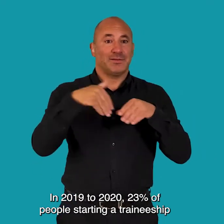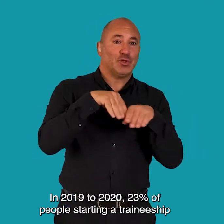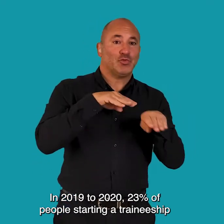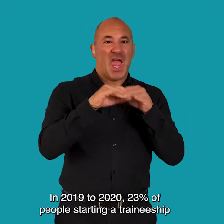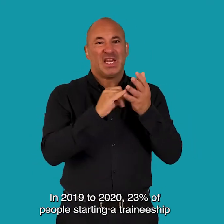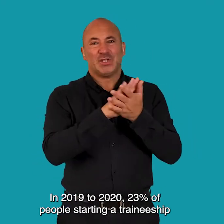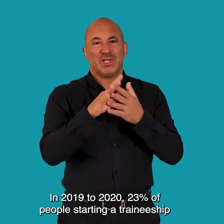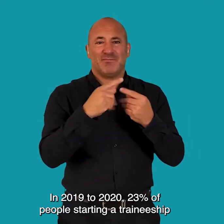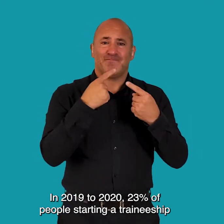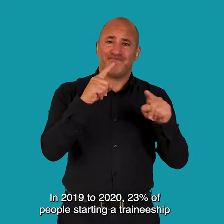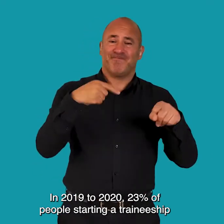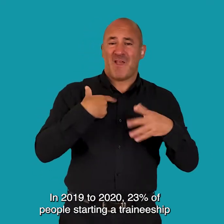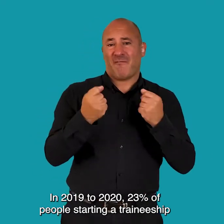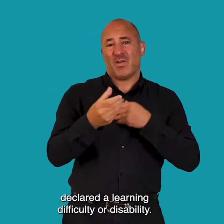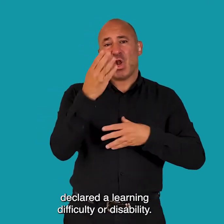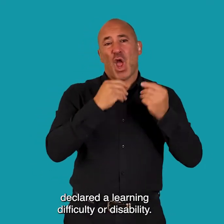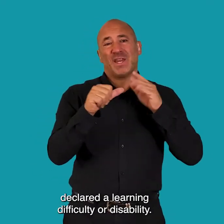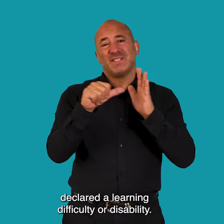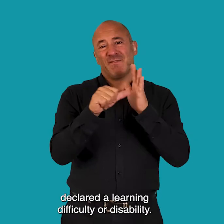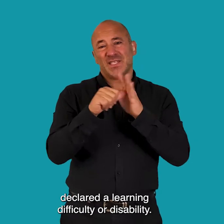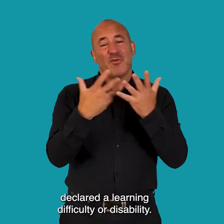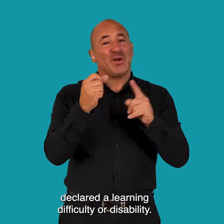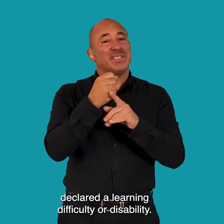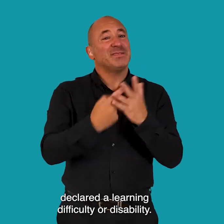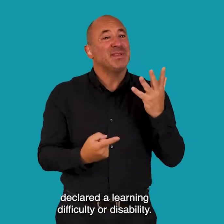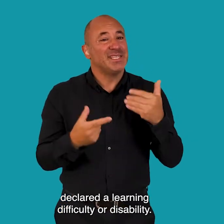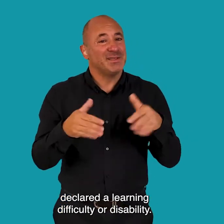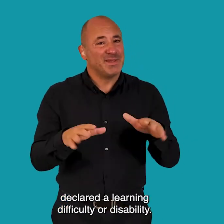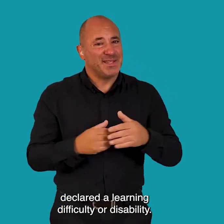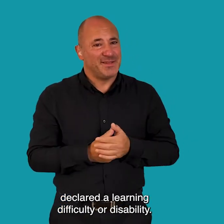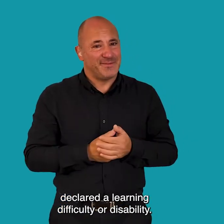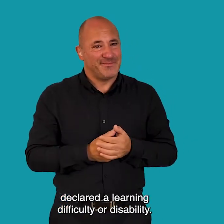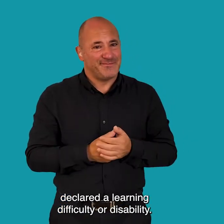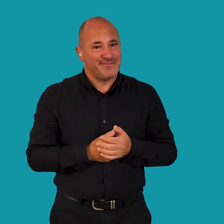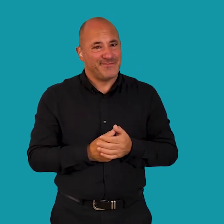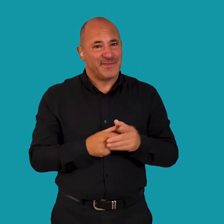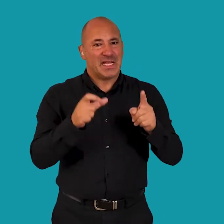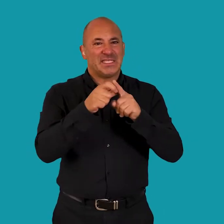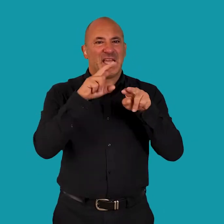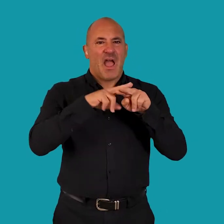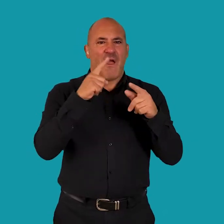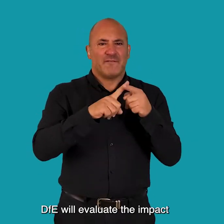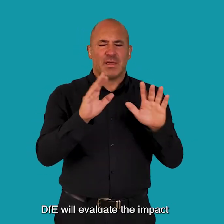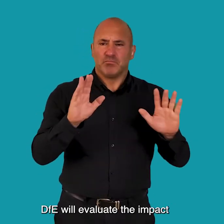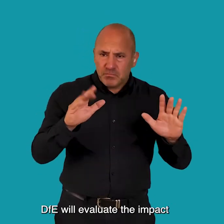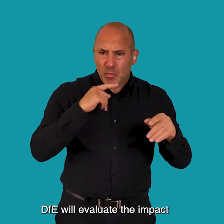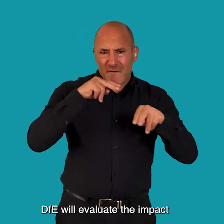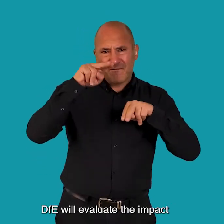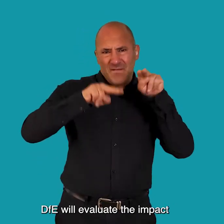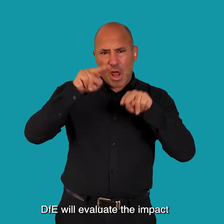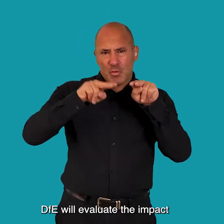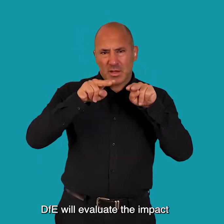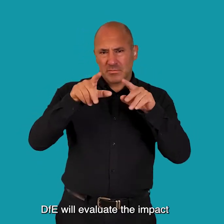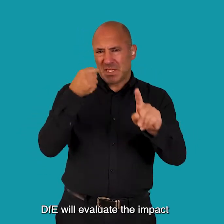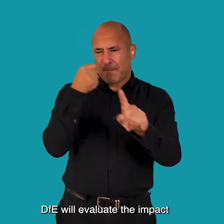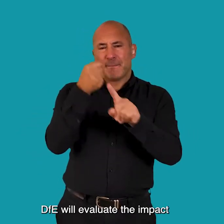starting a traineeship declared a learning difficulty or disability. DFE will evaluate the impact of